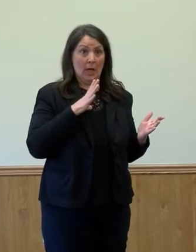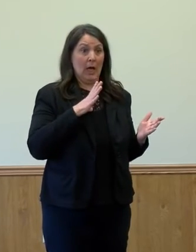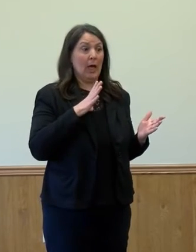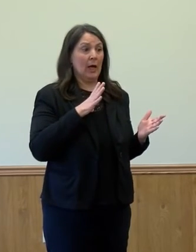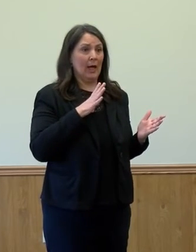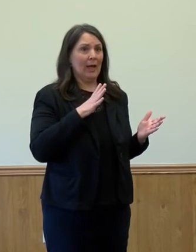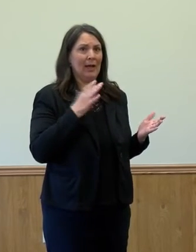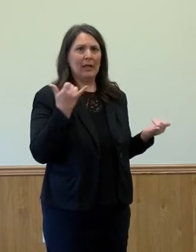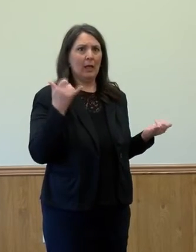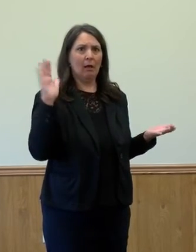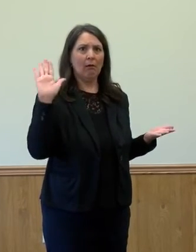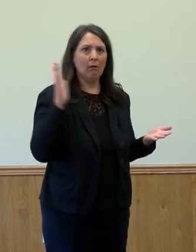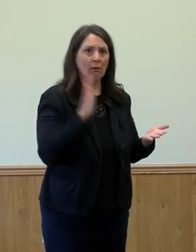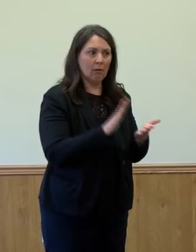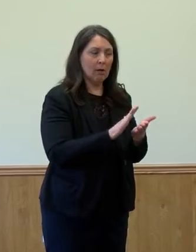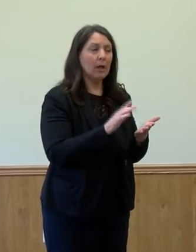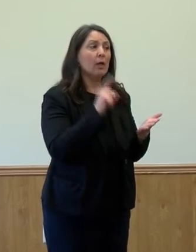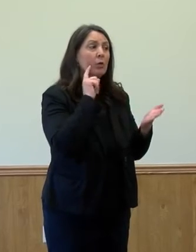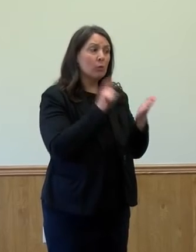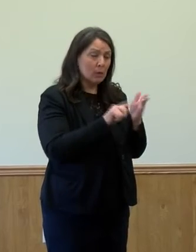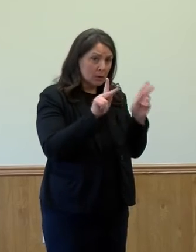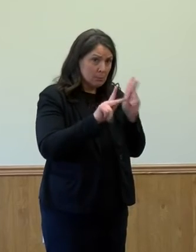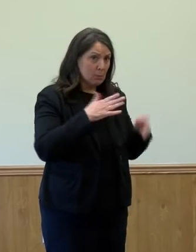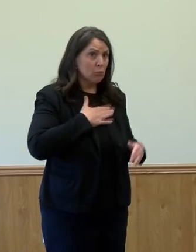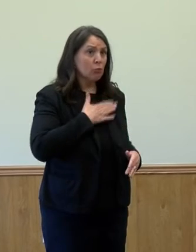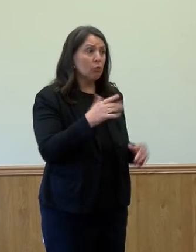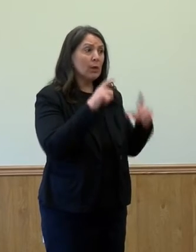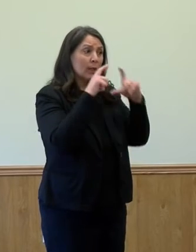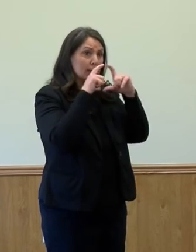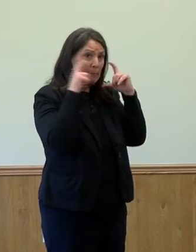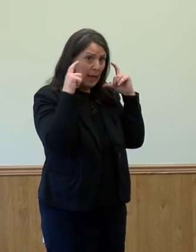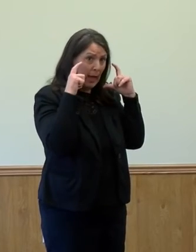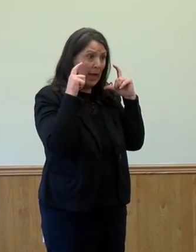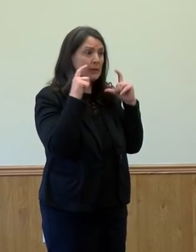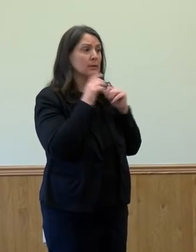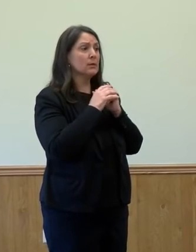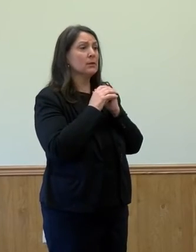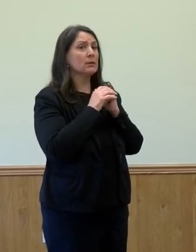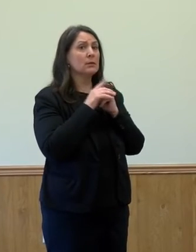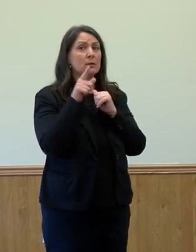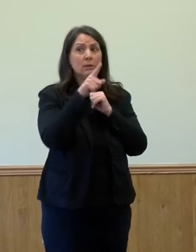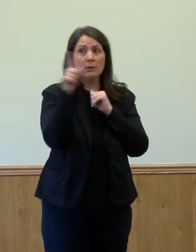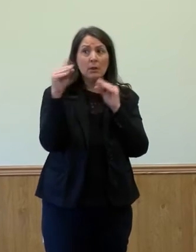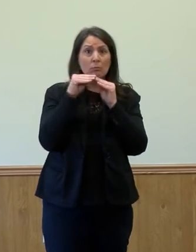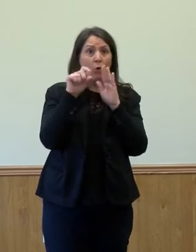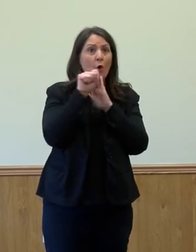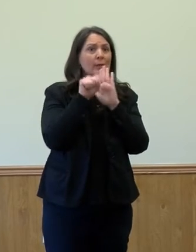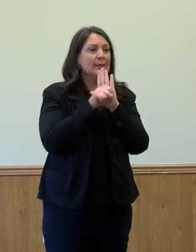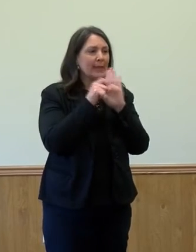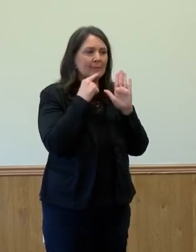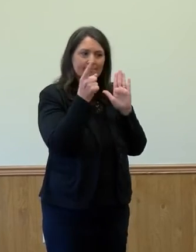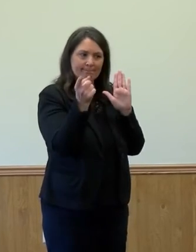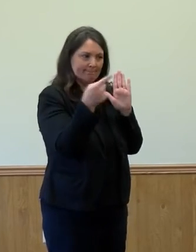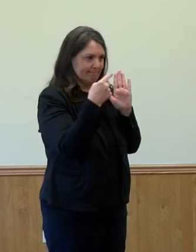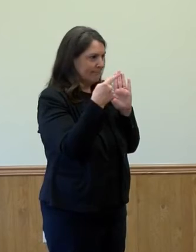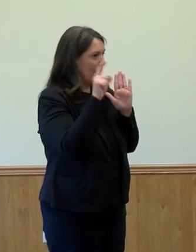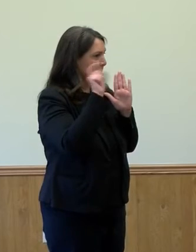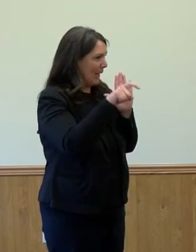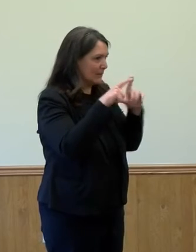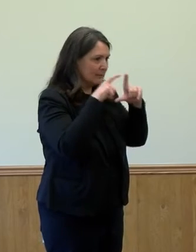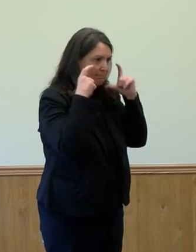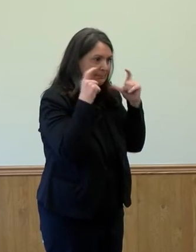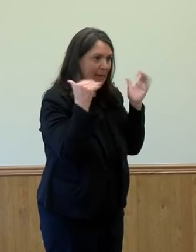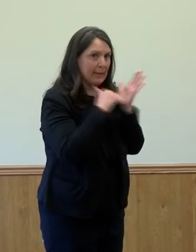wayside. People are wearing masks. We're seeing more and more states now mandating indoor masking back on the docket. But first and foremost,